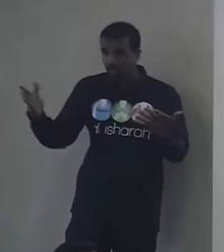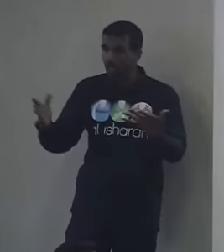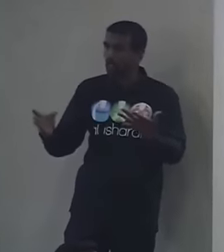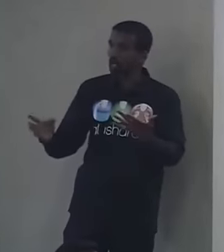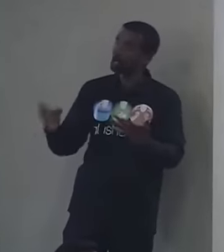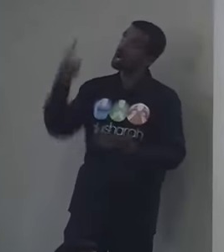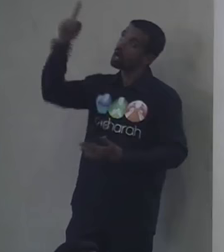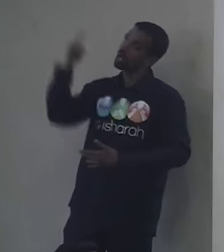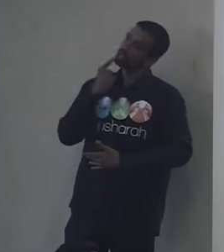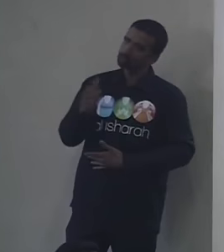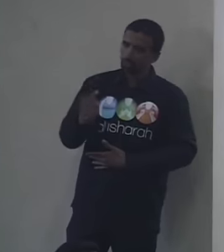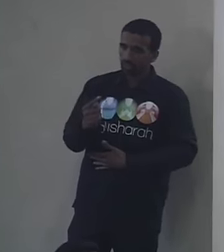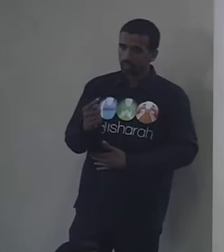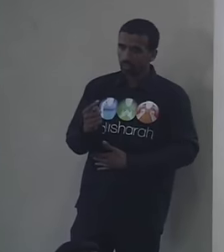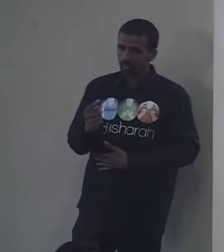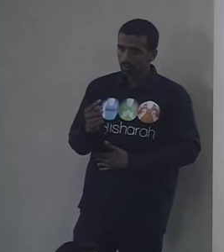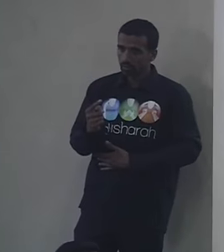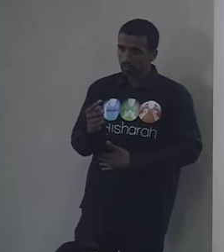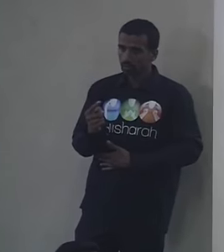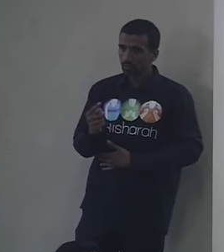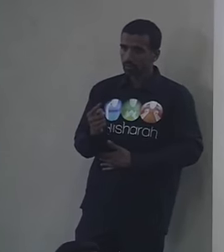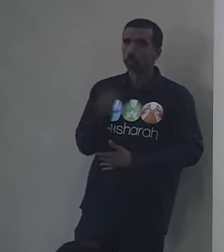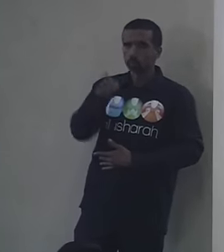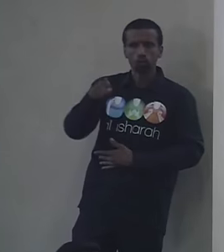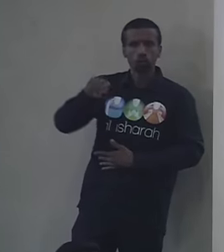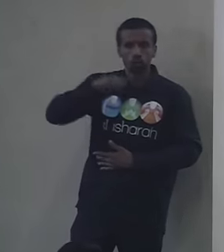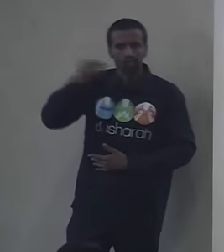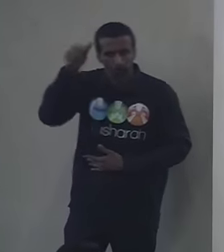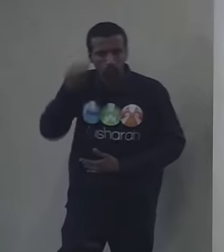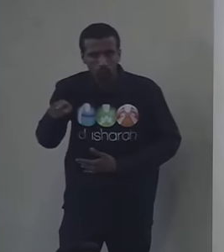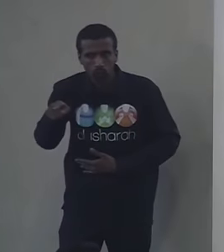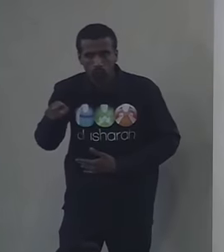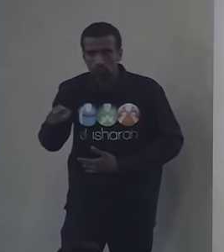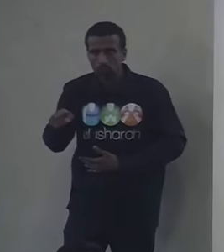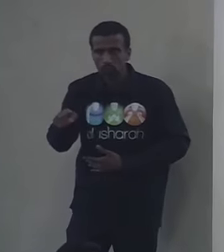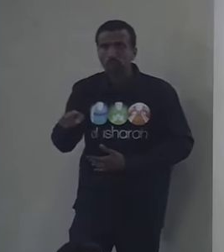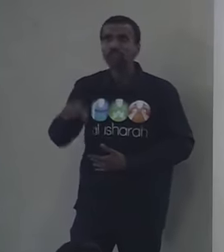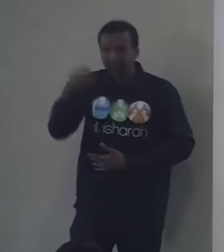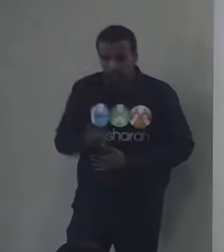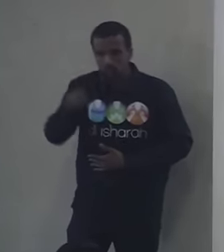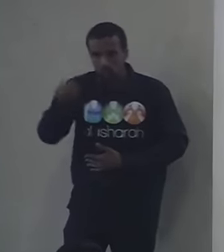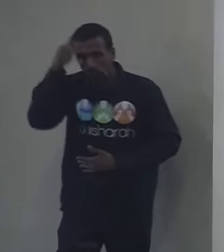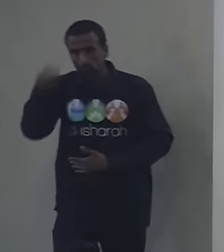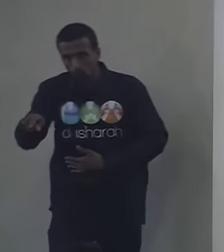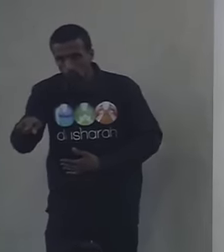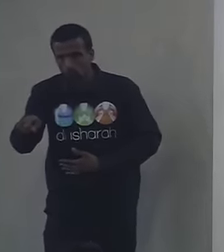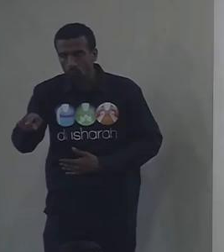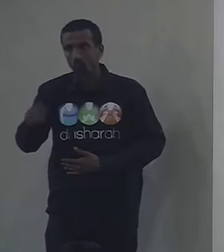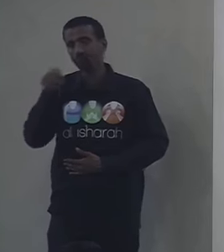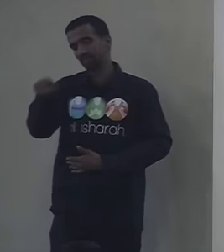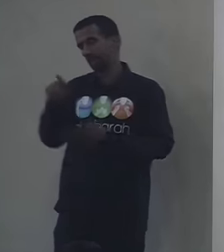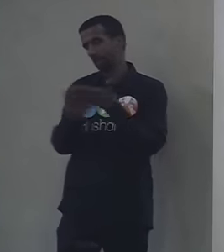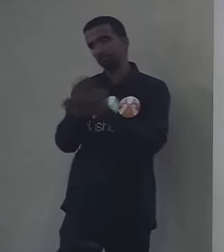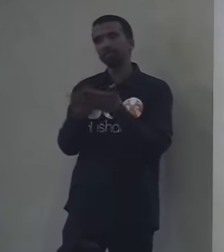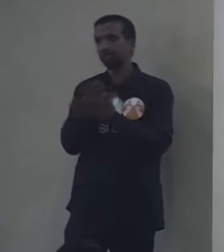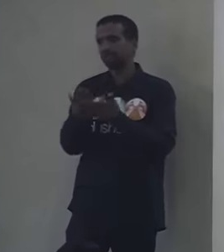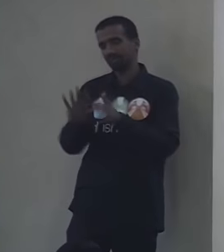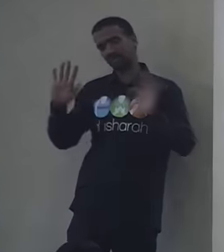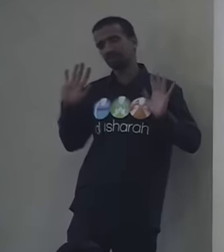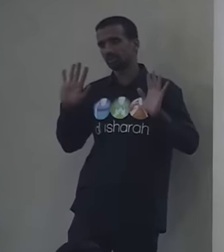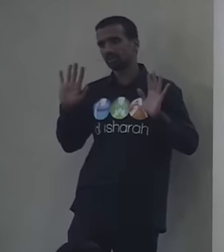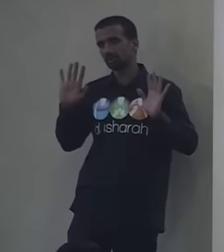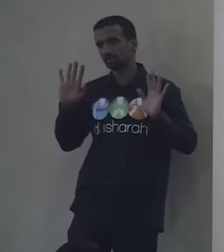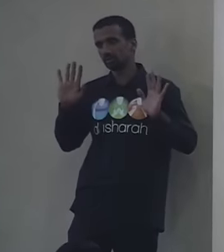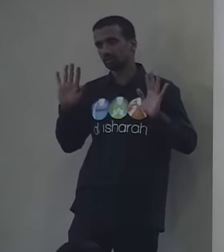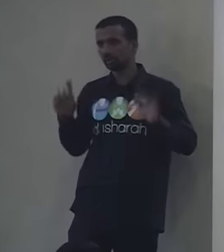kalla sawfa ta'lamun, then he says again, thumma kalla sawfa ta'lamun. This is exactly what we needed to hear. This